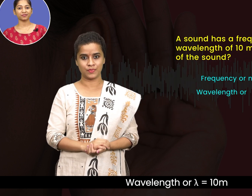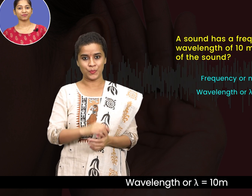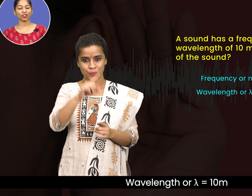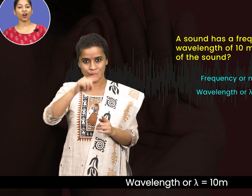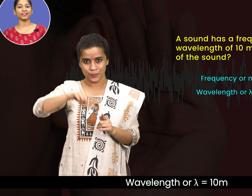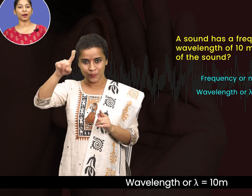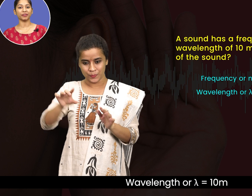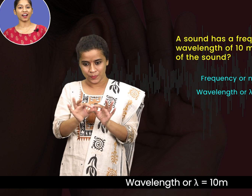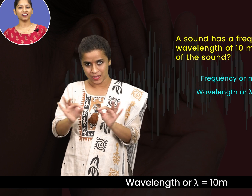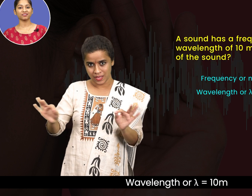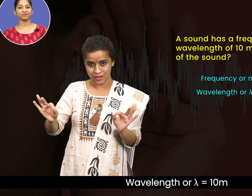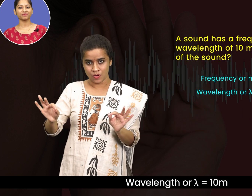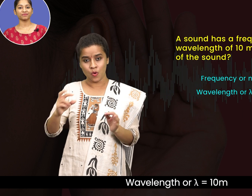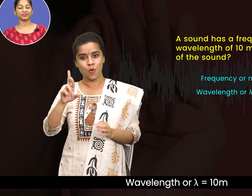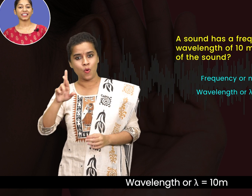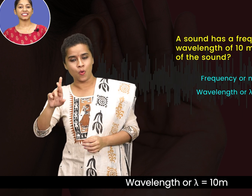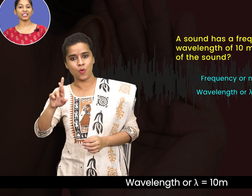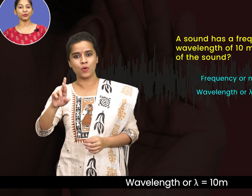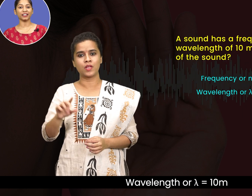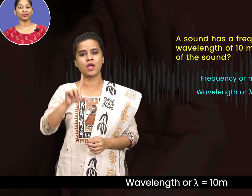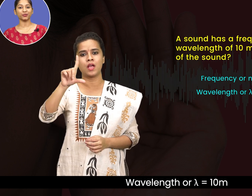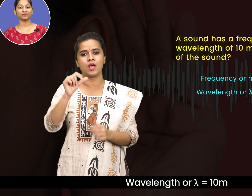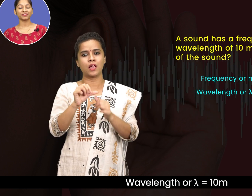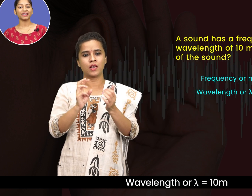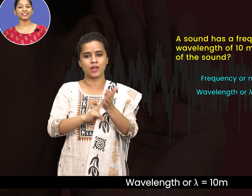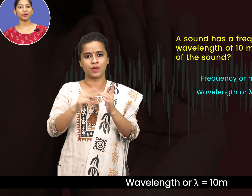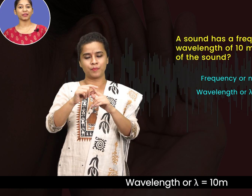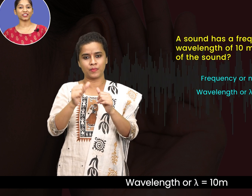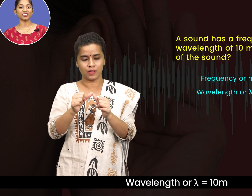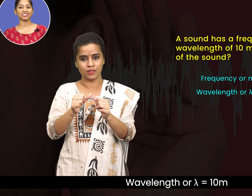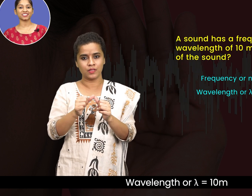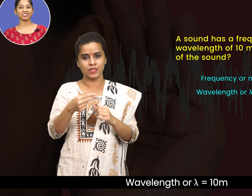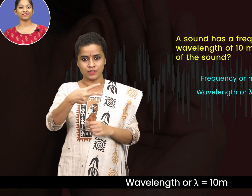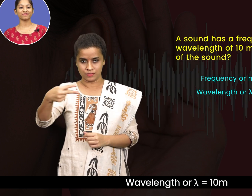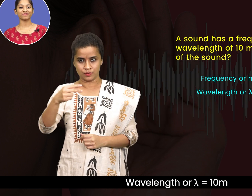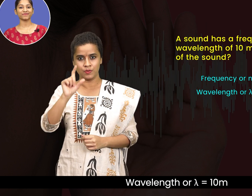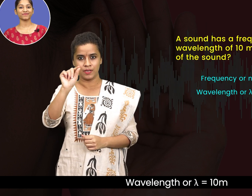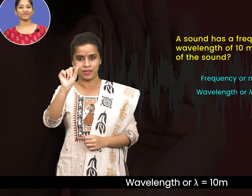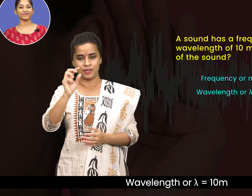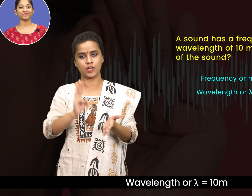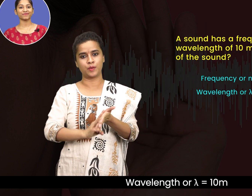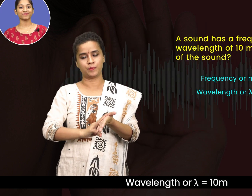Wavelength or lambda is equal to 10 meters.